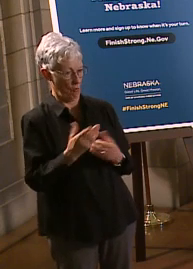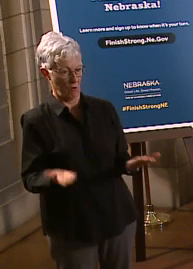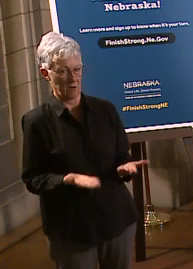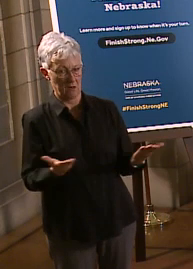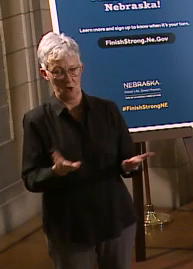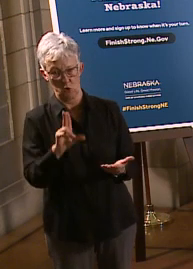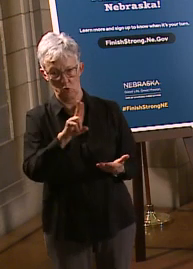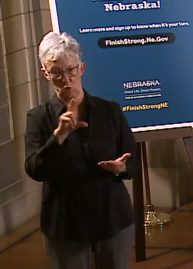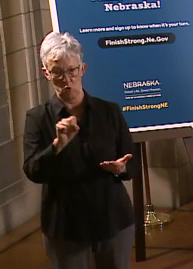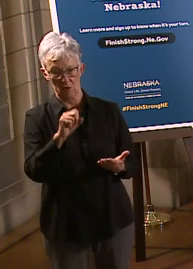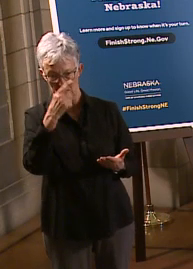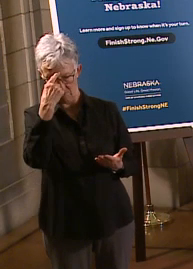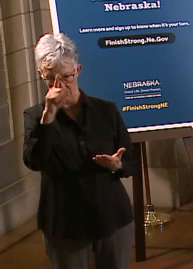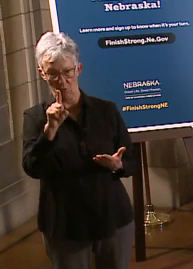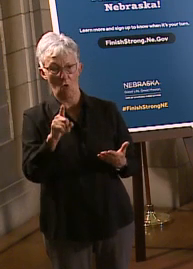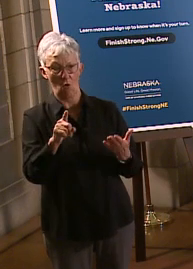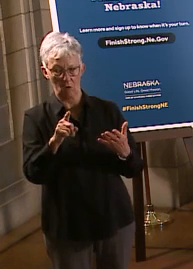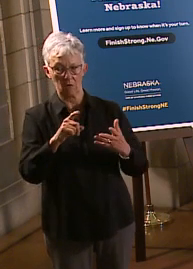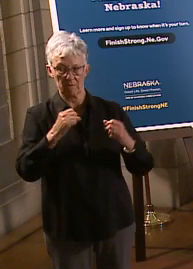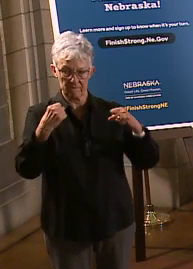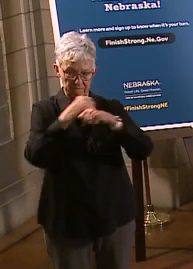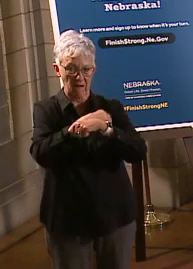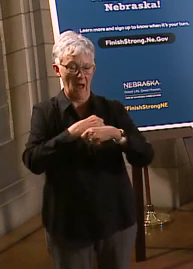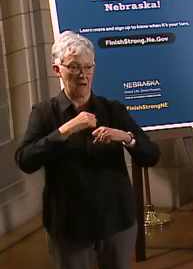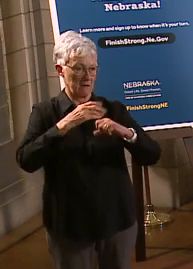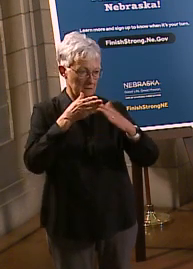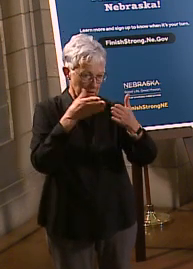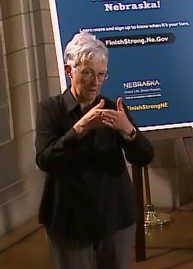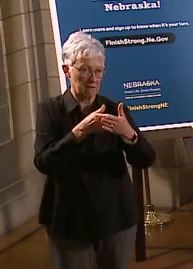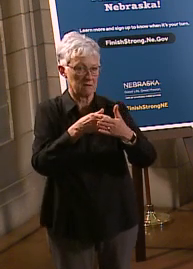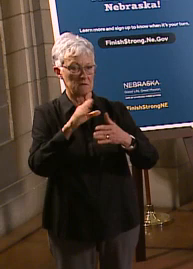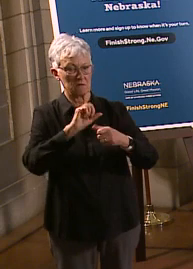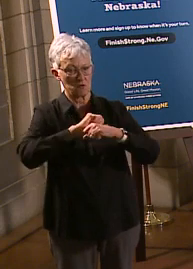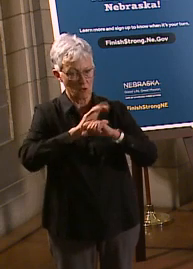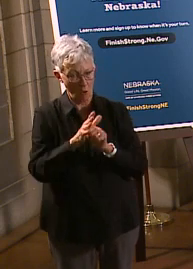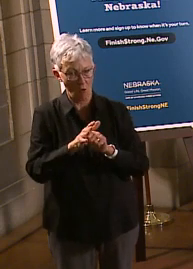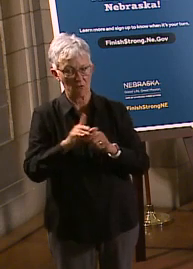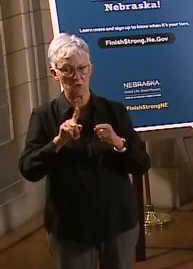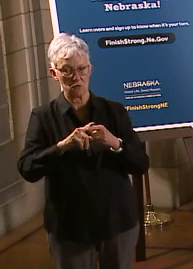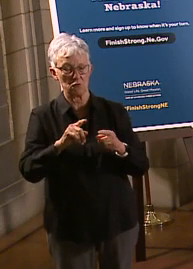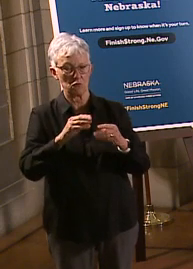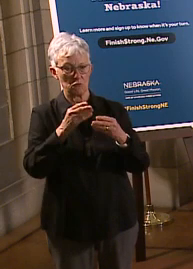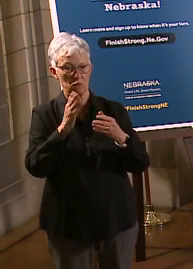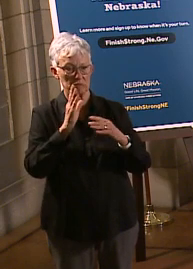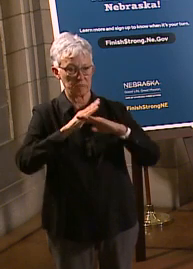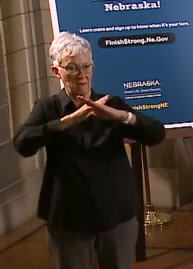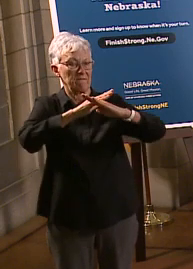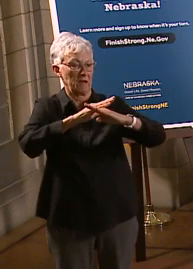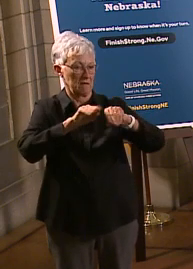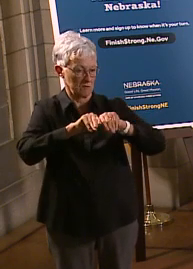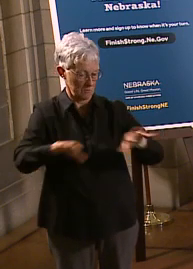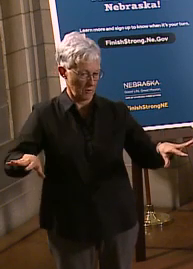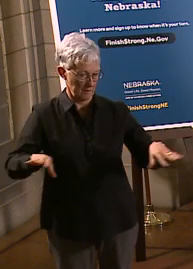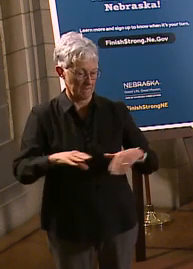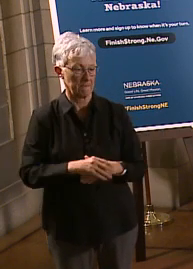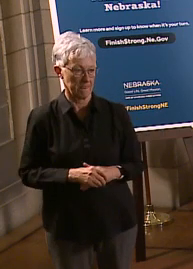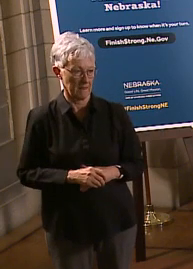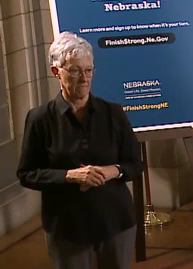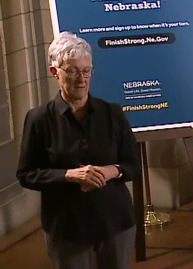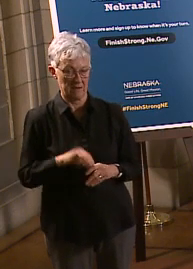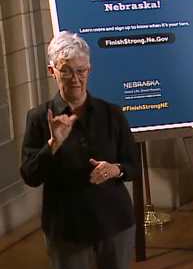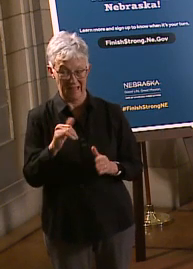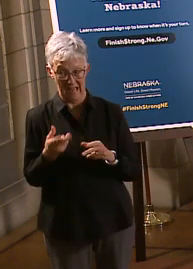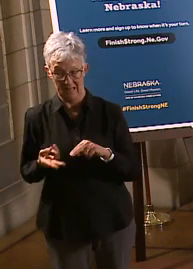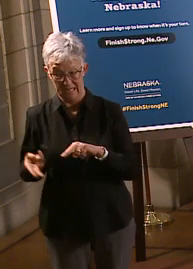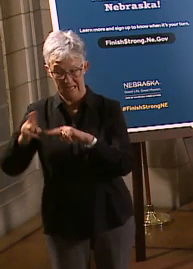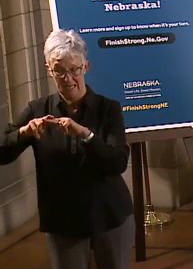to deliver the campaign as vaccines continue to become increasingly available. Just a little fact, that means that extra billion, that's us